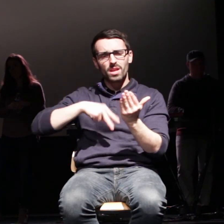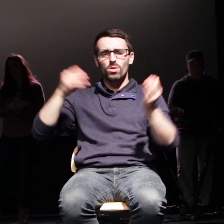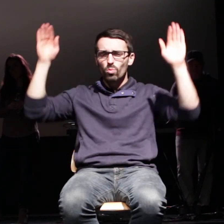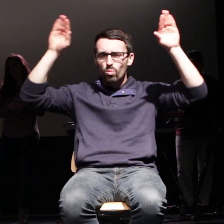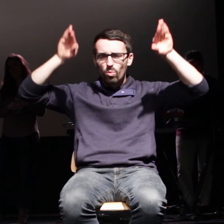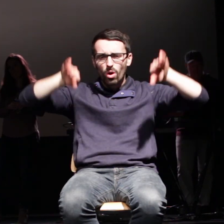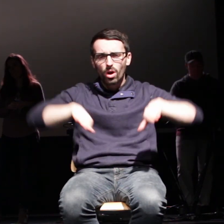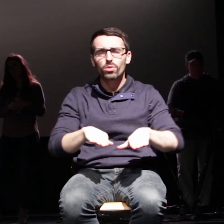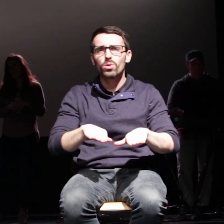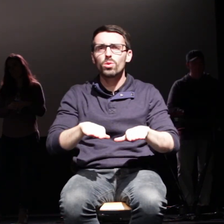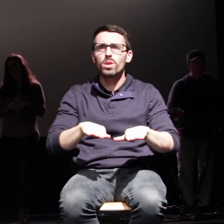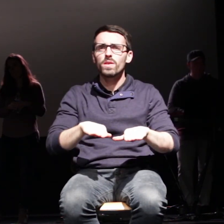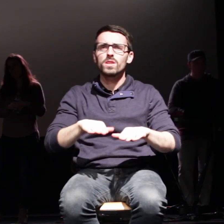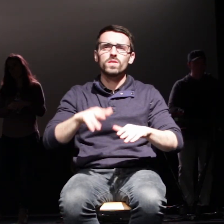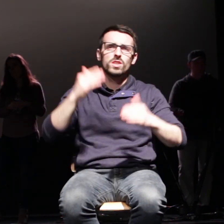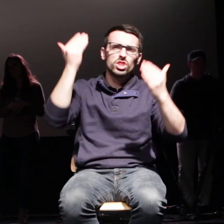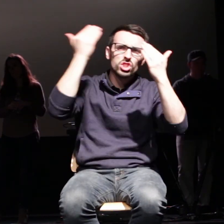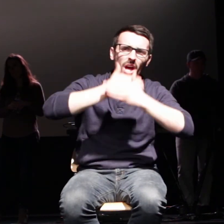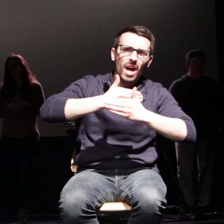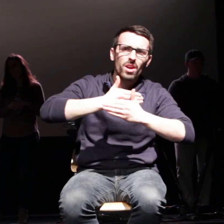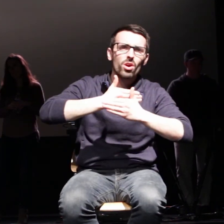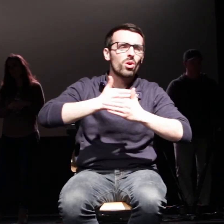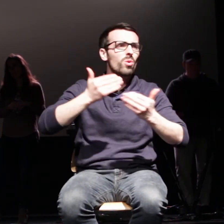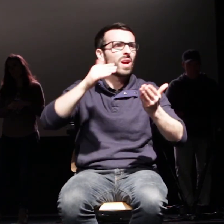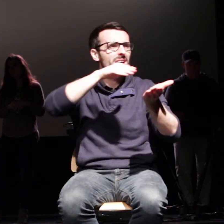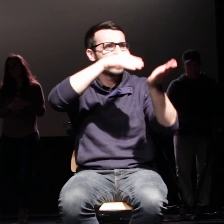can ever be for me is just a shadow.